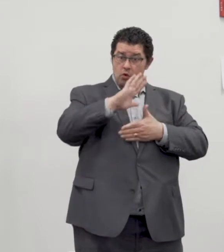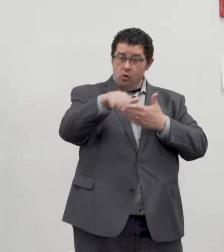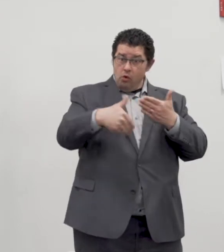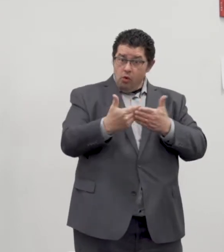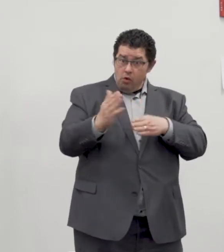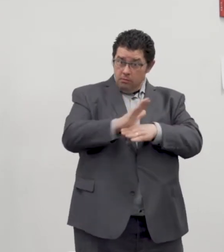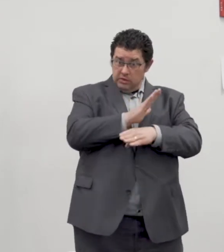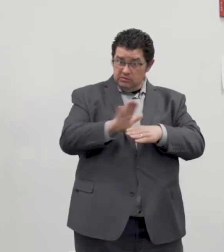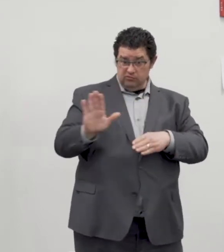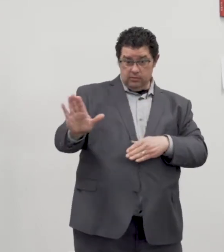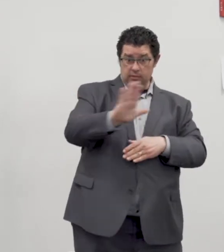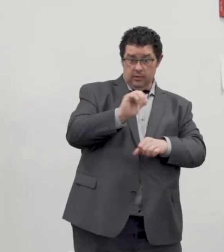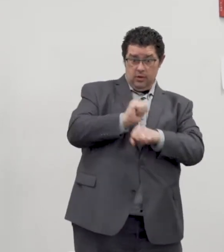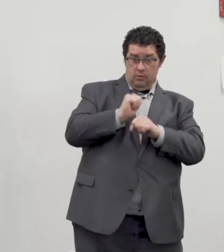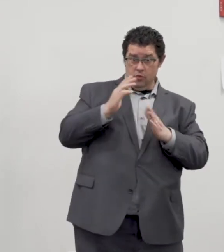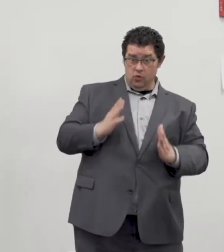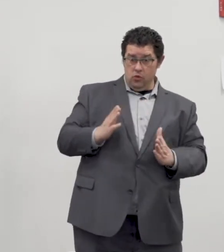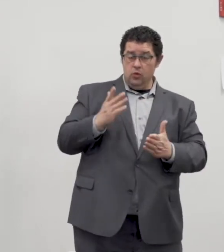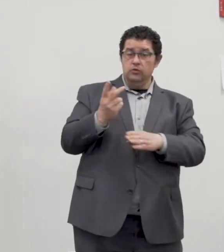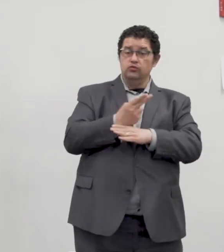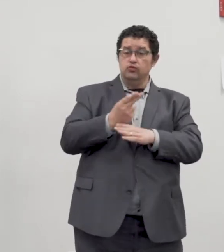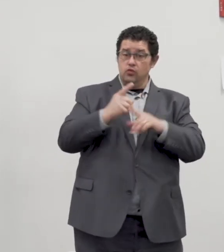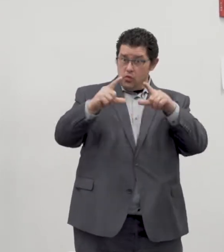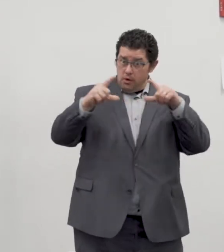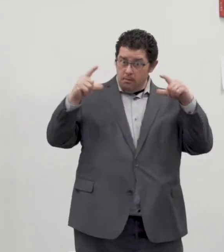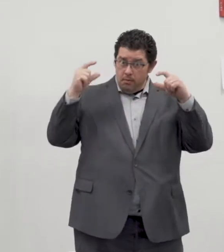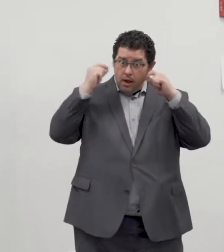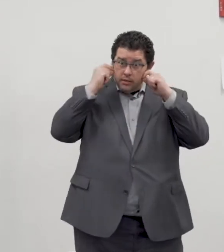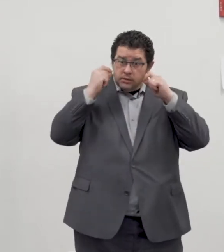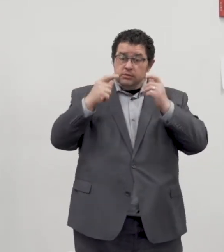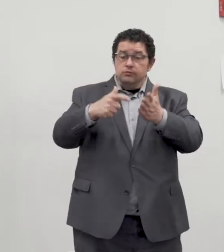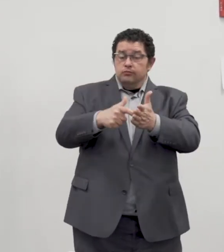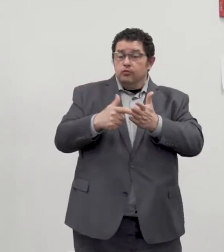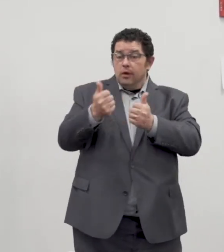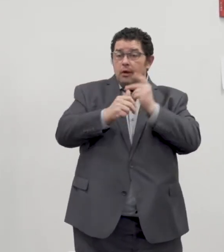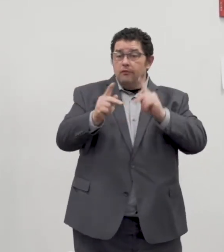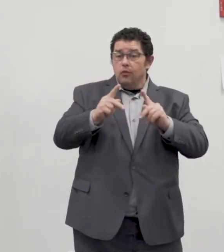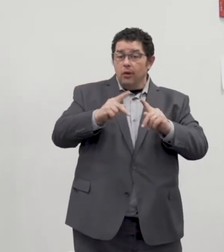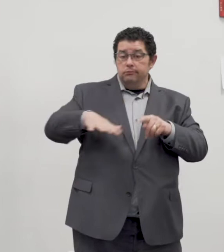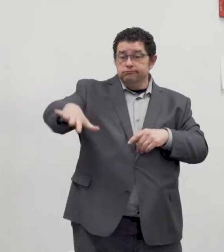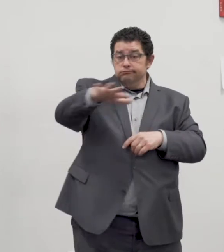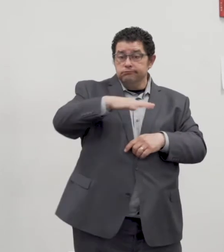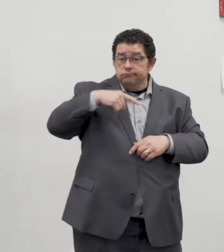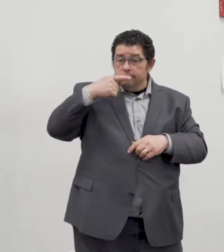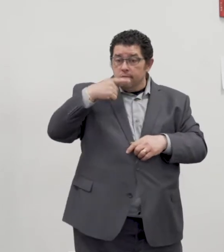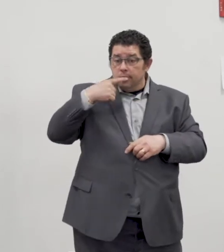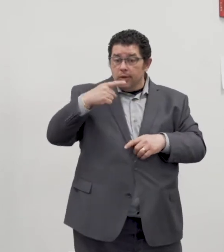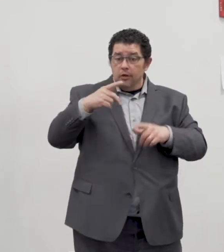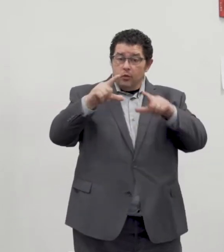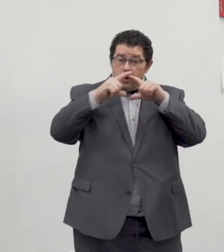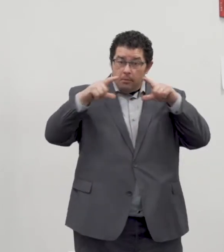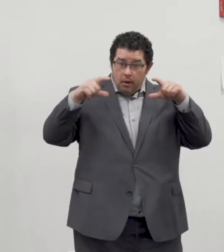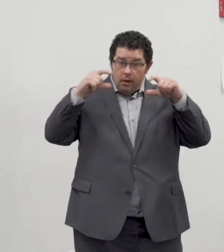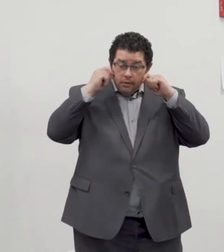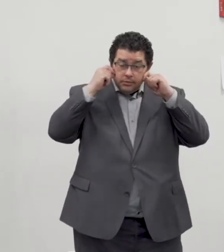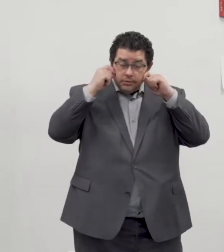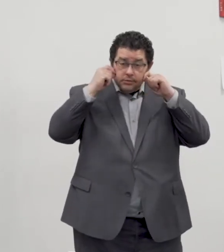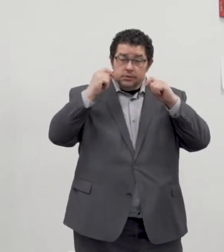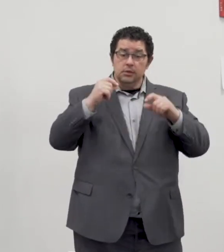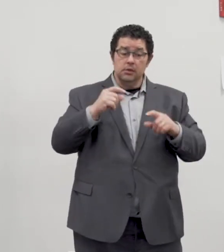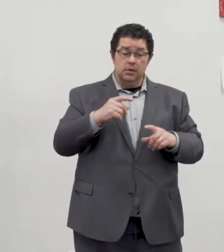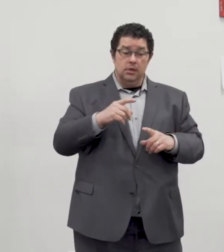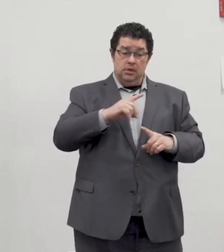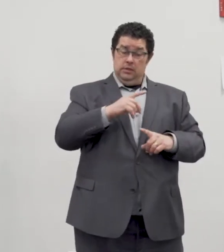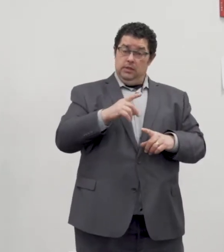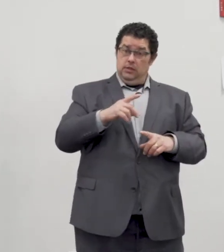wear masks, and we will request everyone out in public to wear a mask, especially when social distancing